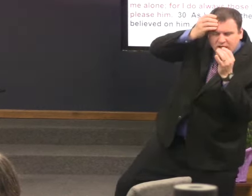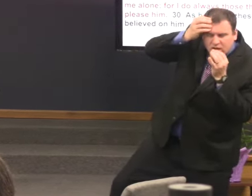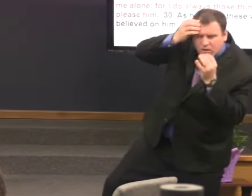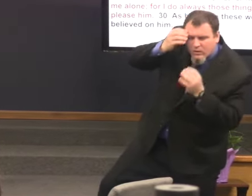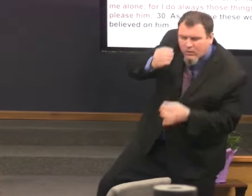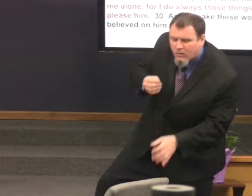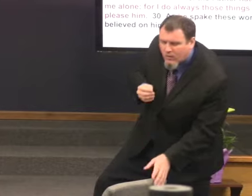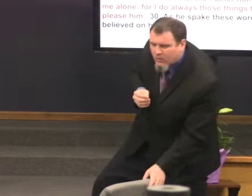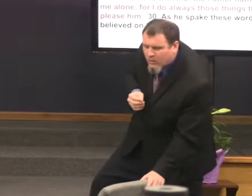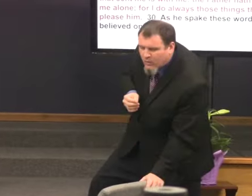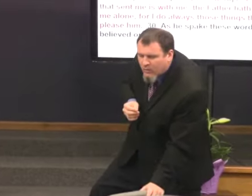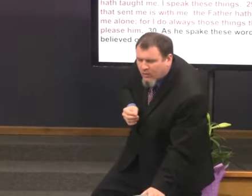But they're still thinking about it.